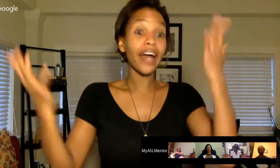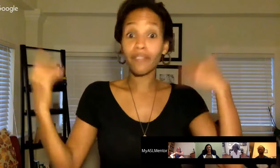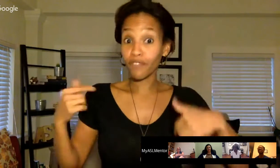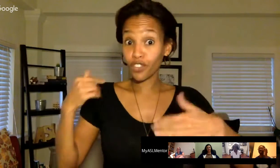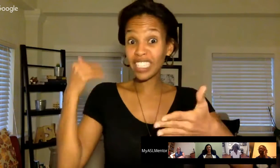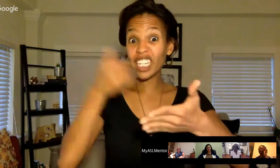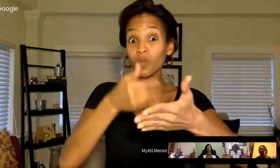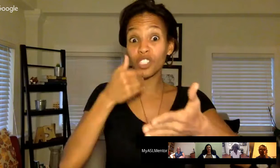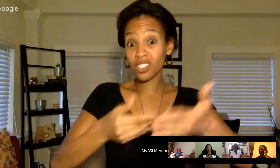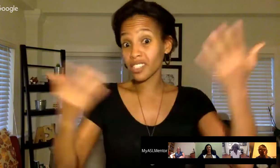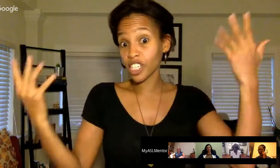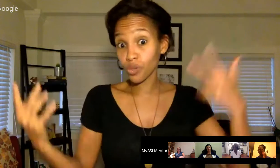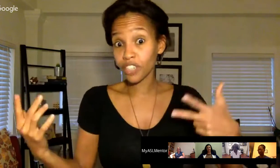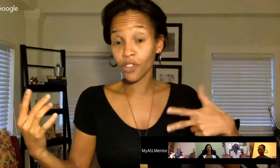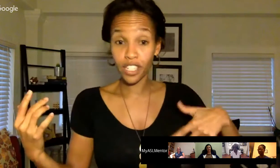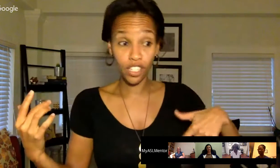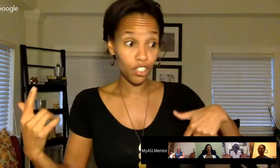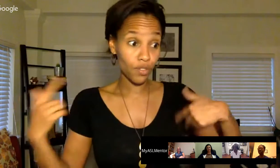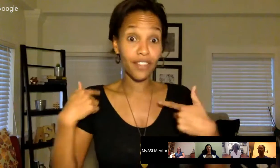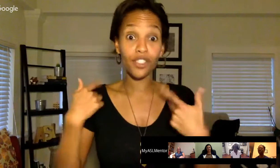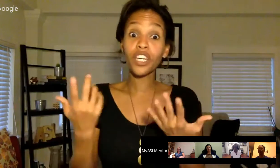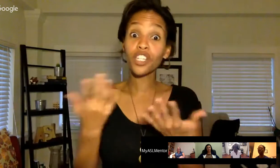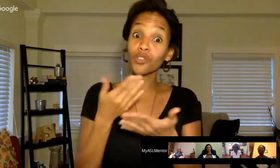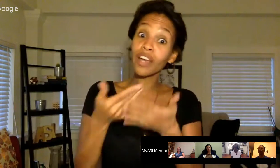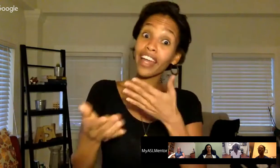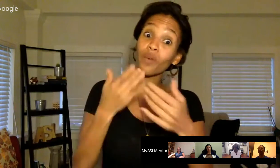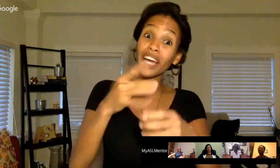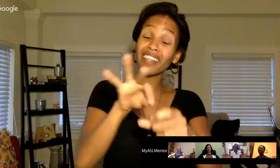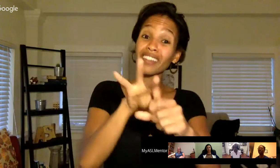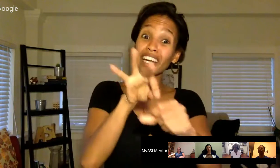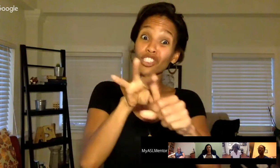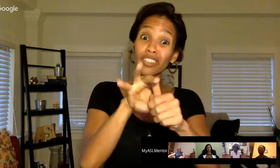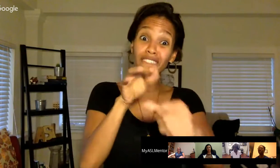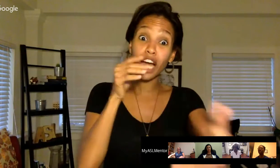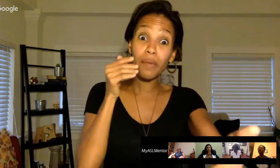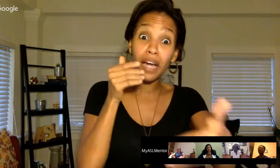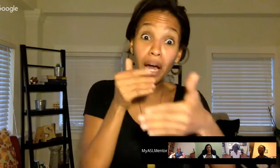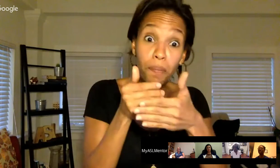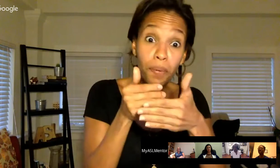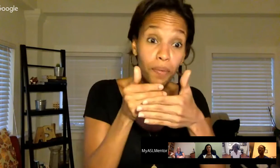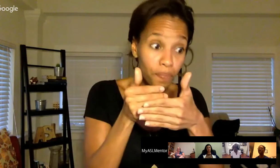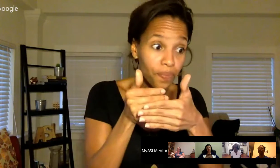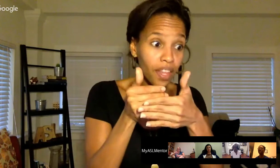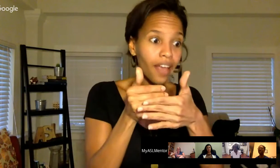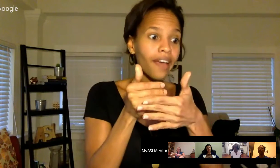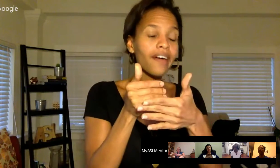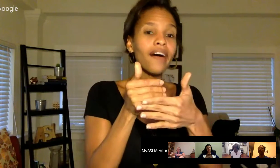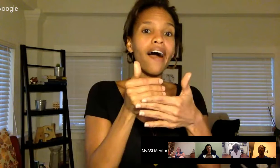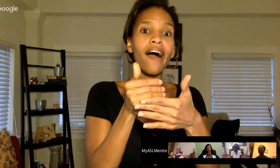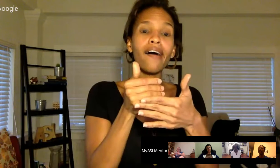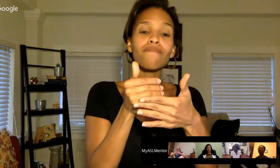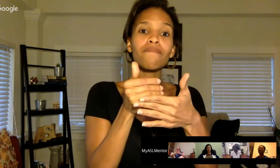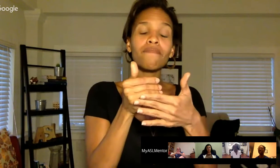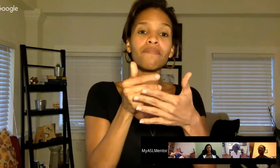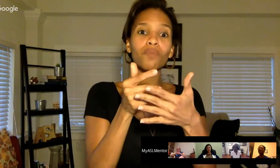So yeah, for near, we just discussed 3 different ways to do that. So we could do, anyway, the election is coming up.